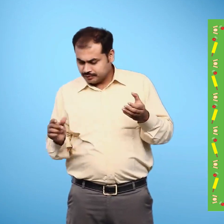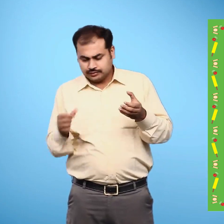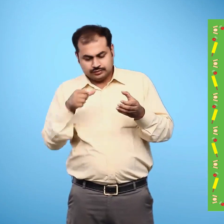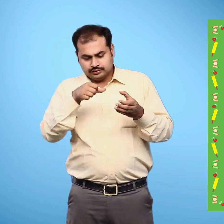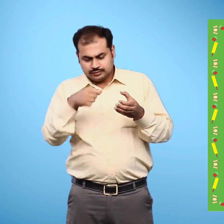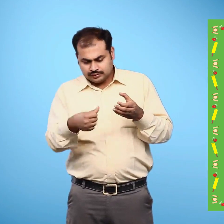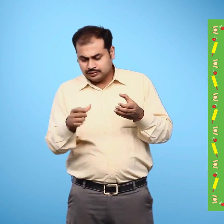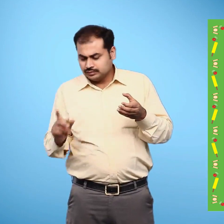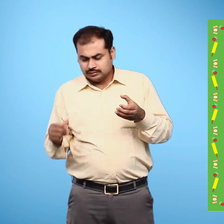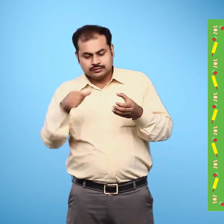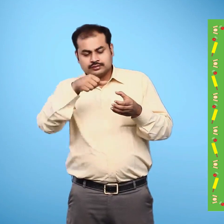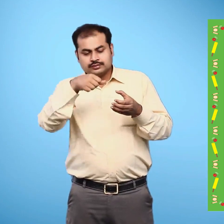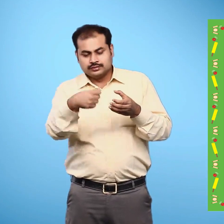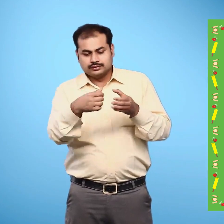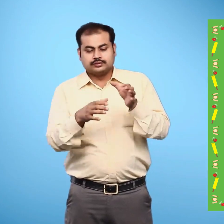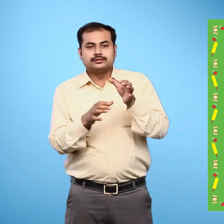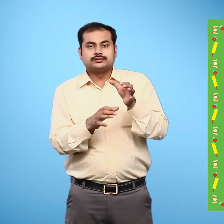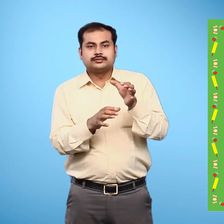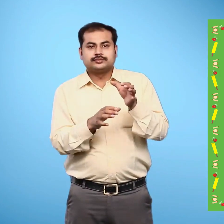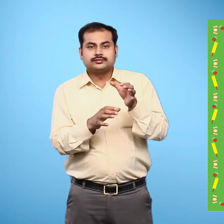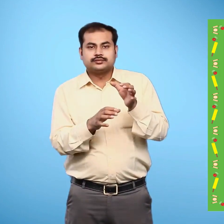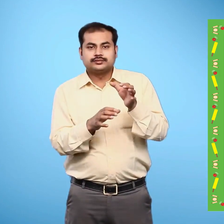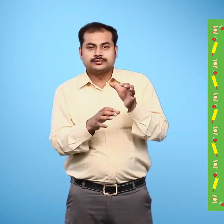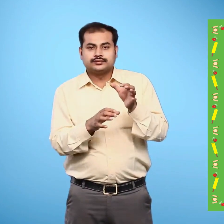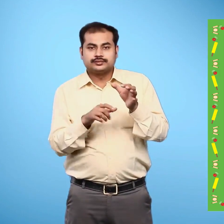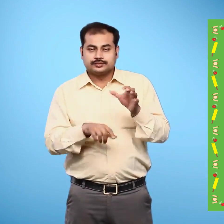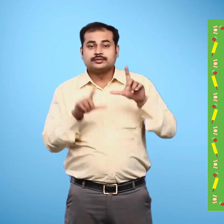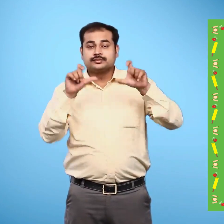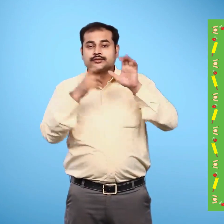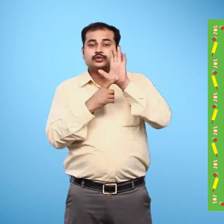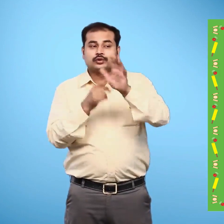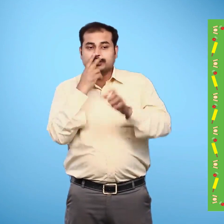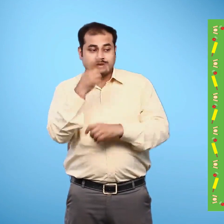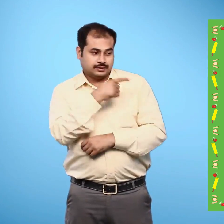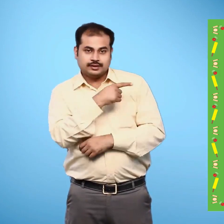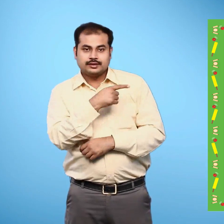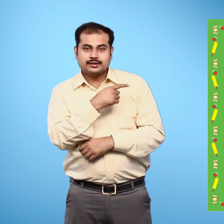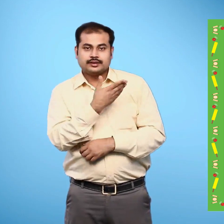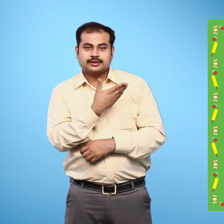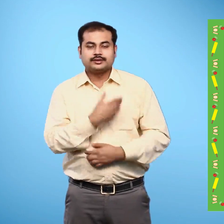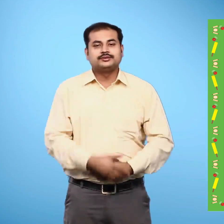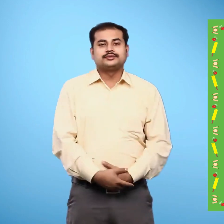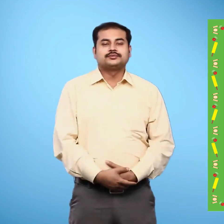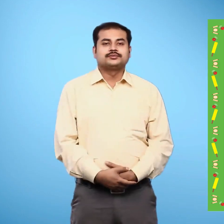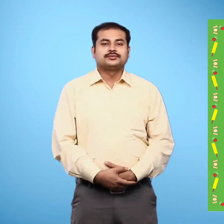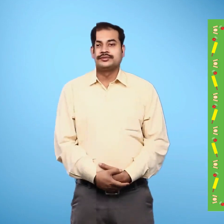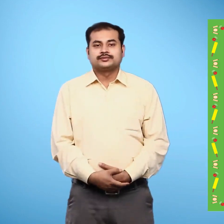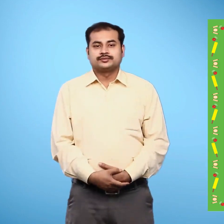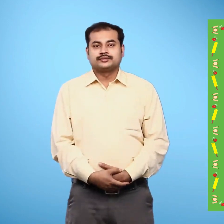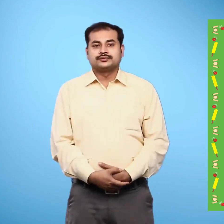Picture in the middle of the page shows a rolled postcard with its ends joined